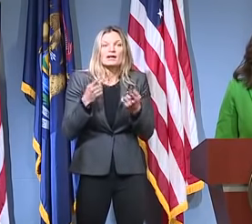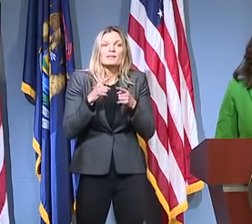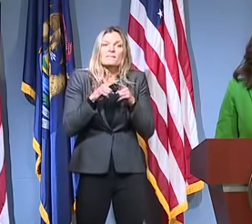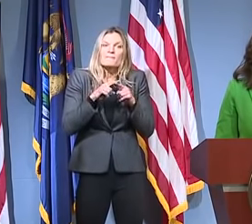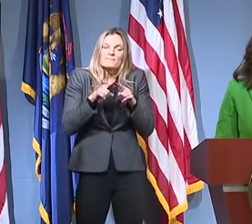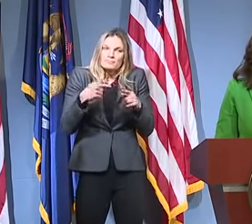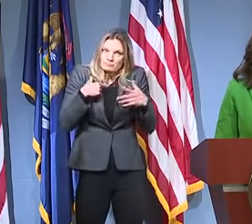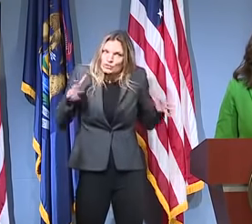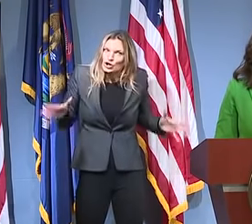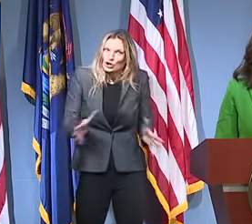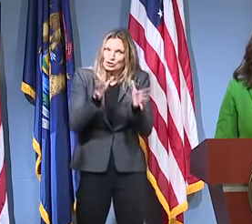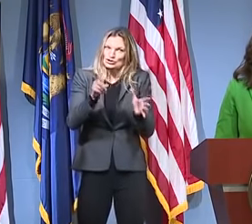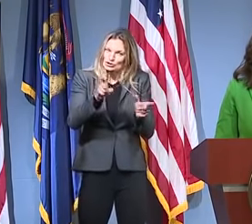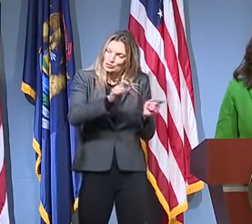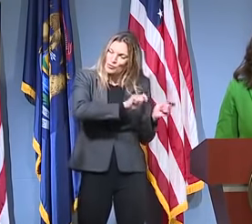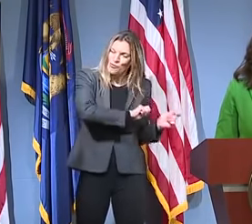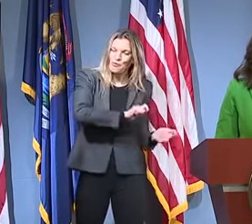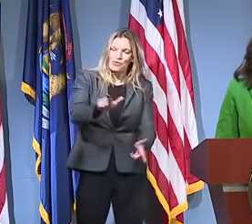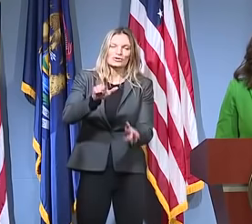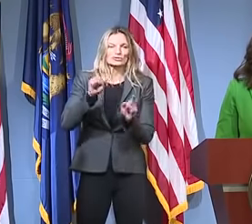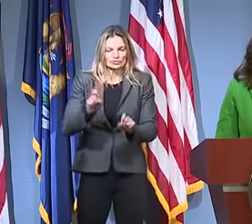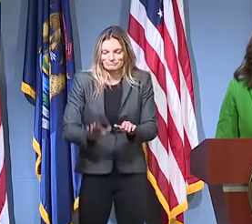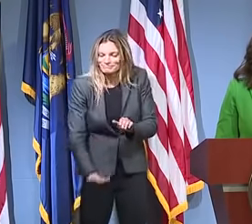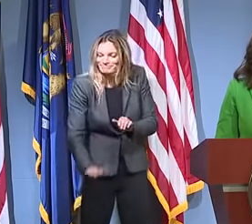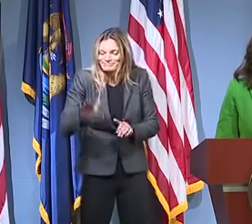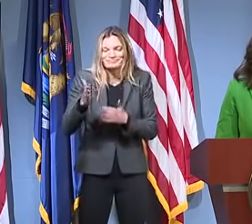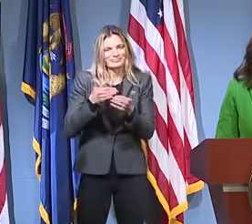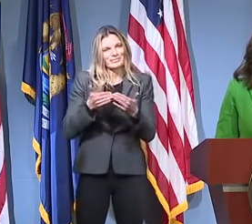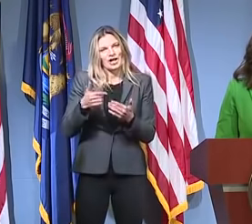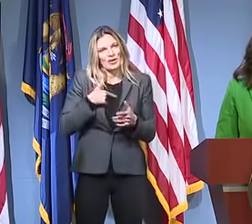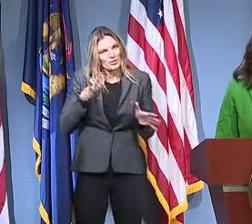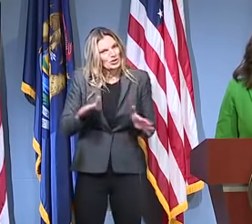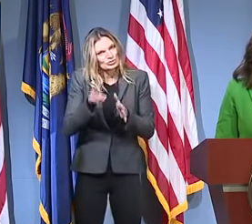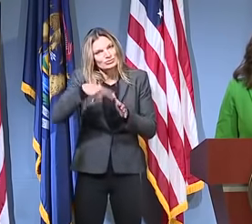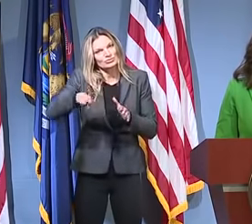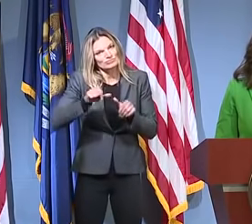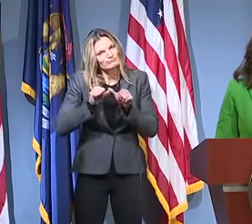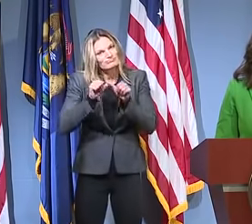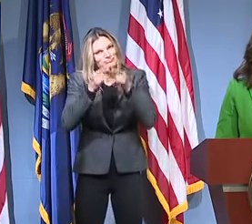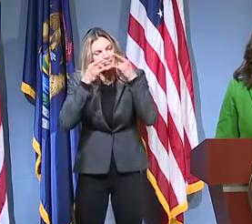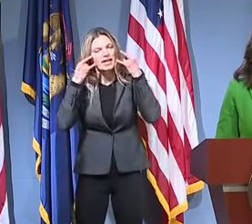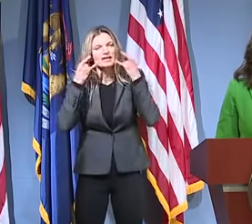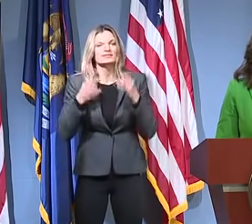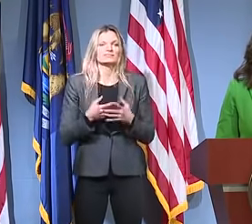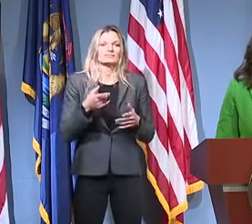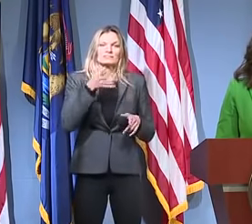though. And I hope that parents and